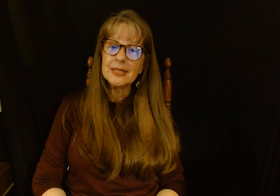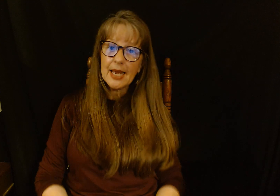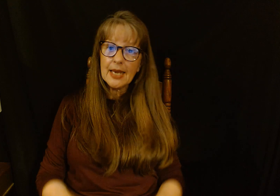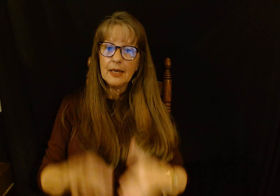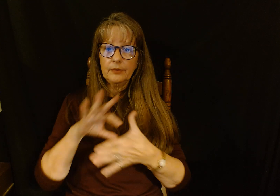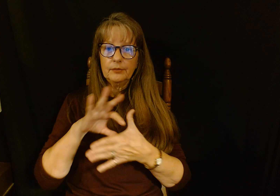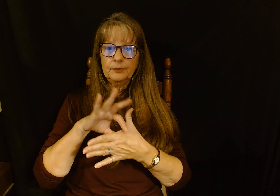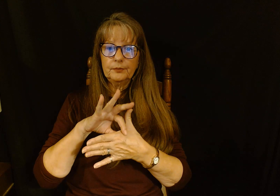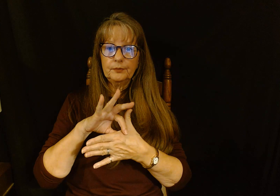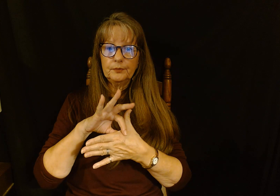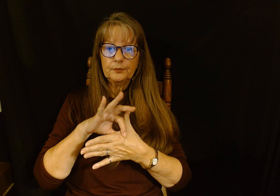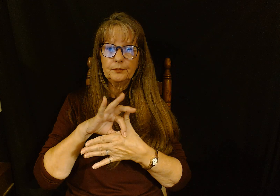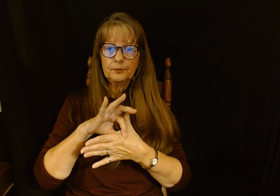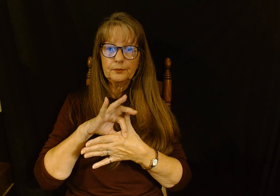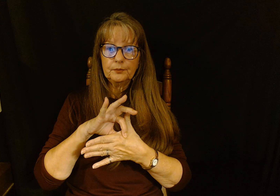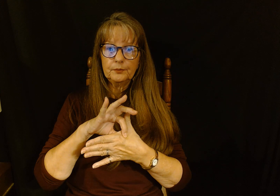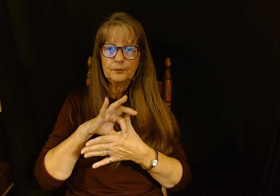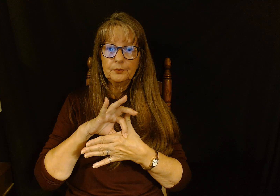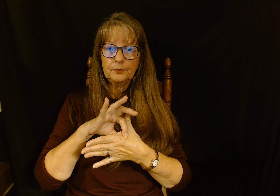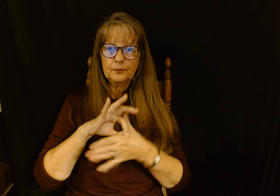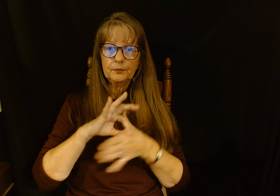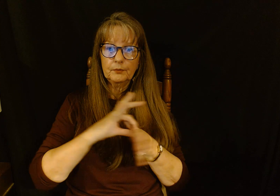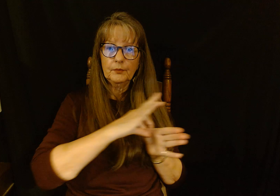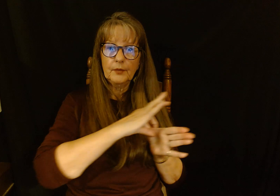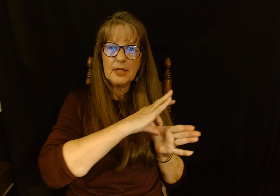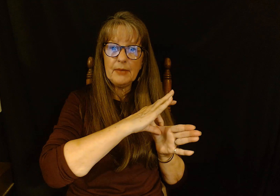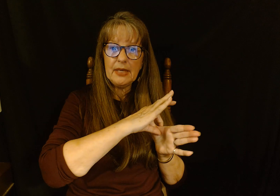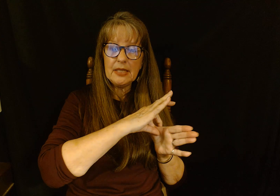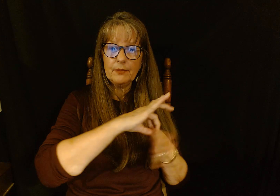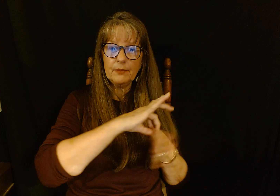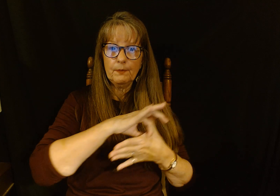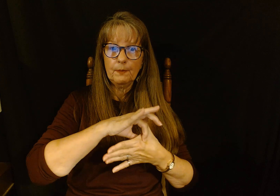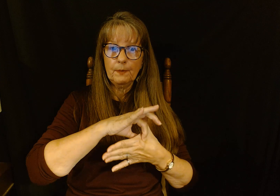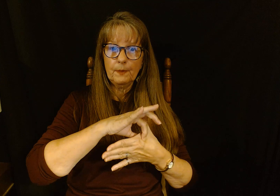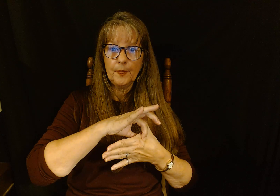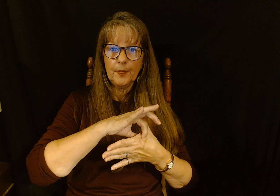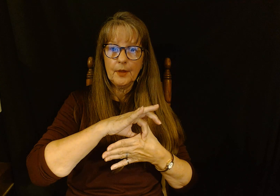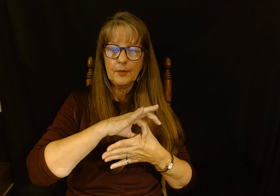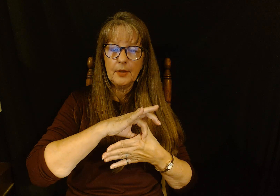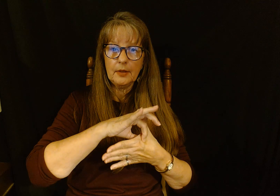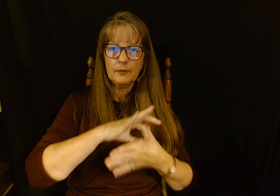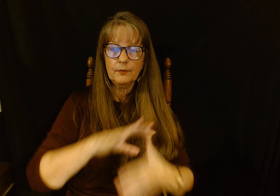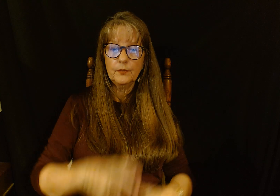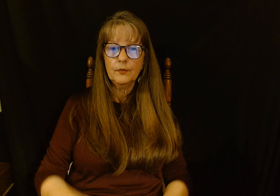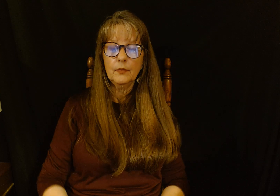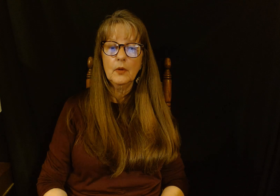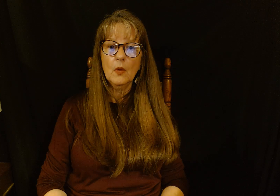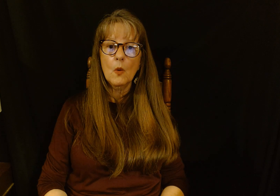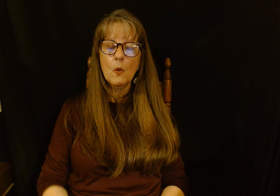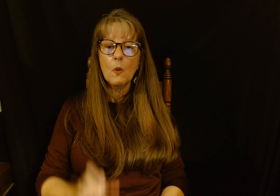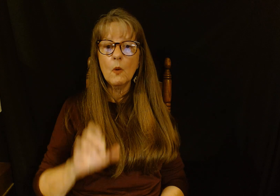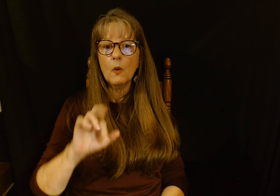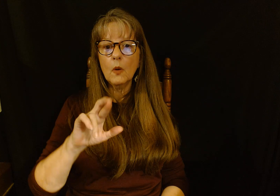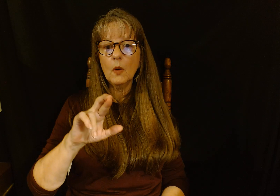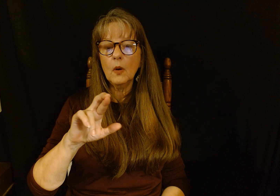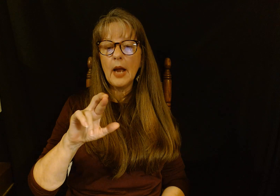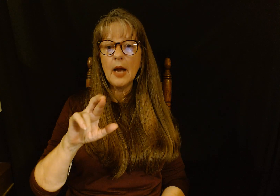Steak, it's meat. or I